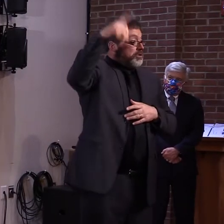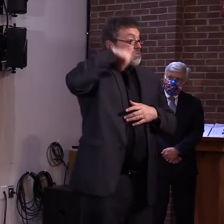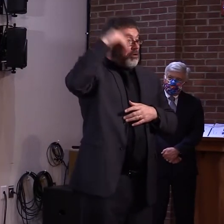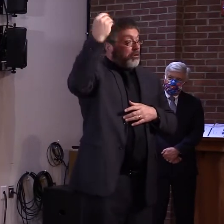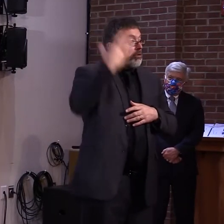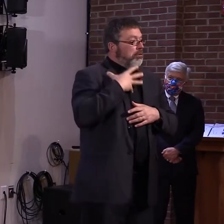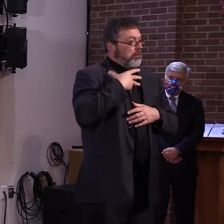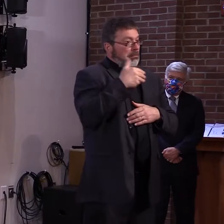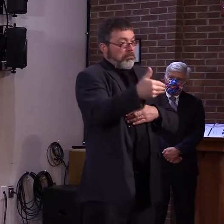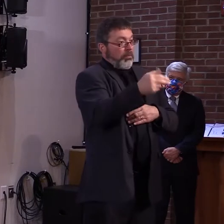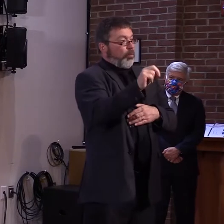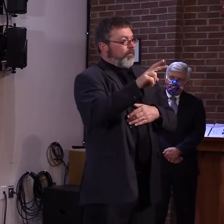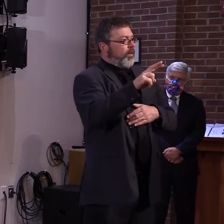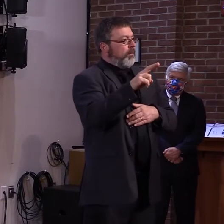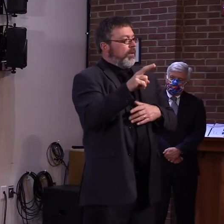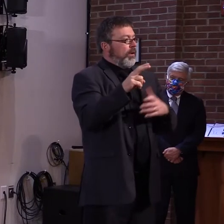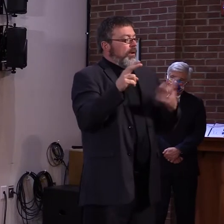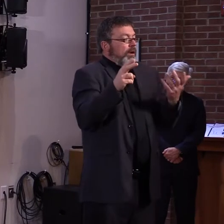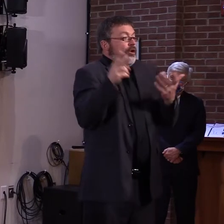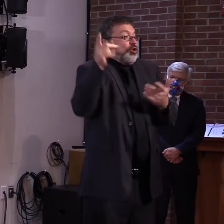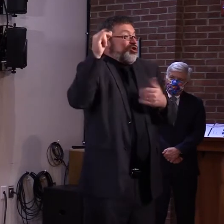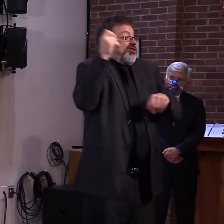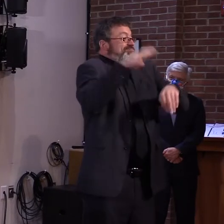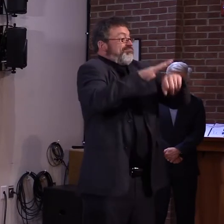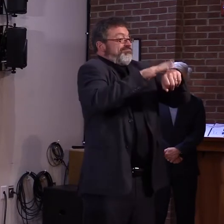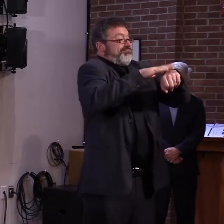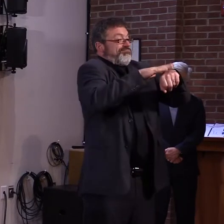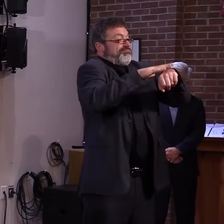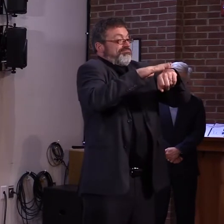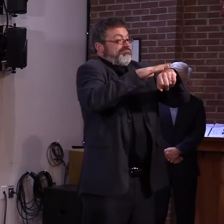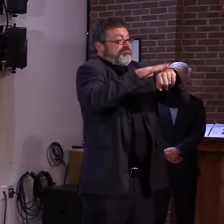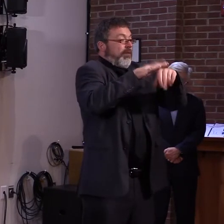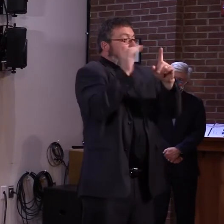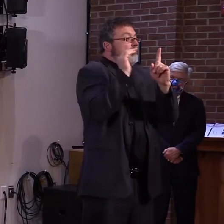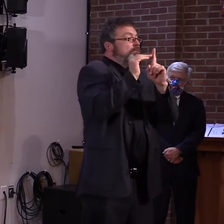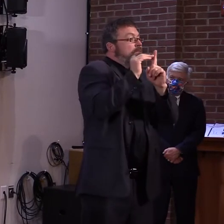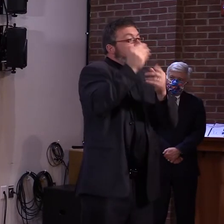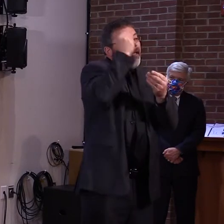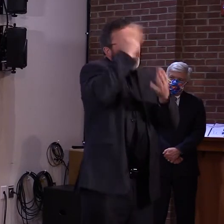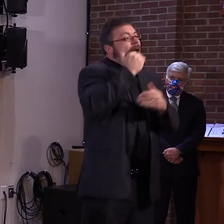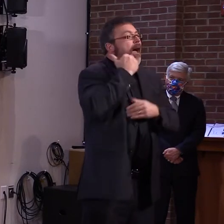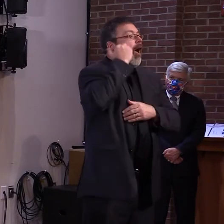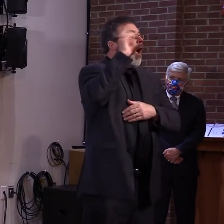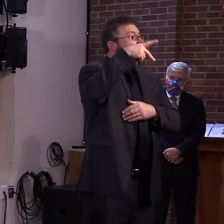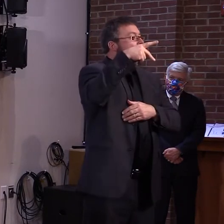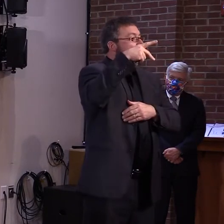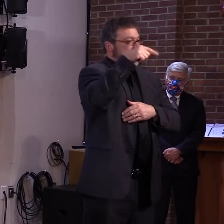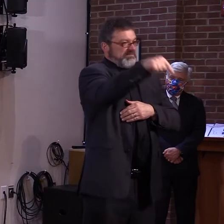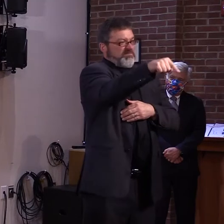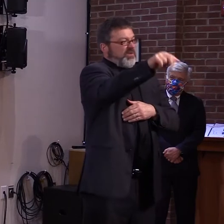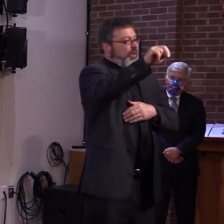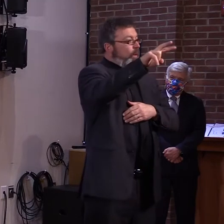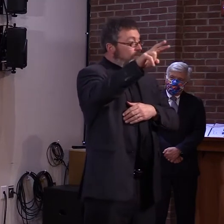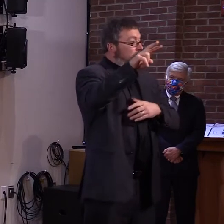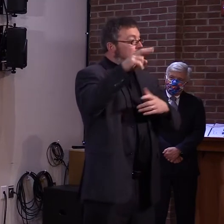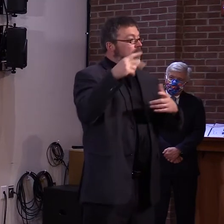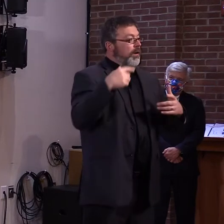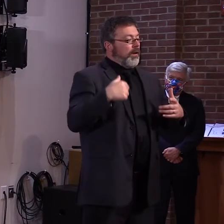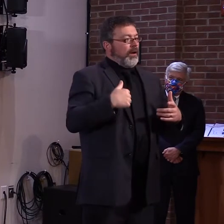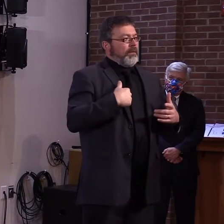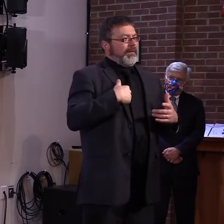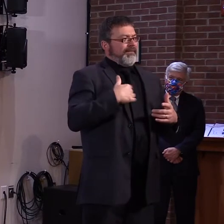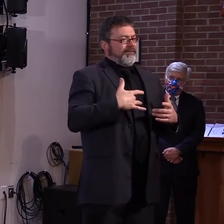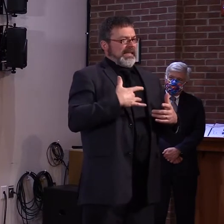just to tell us, you know, just to make sure that we're ready by that date. I'm not convinced that that there'll be